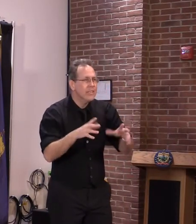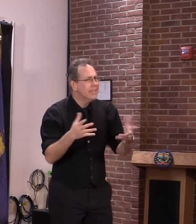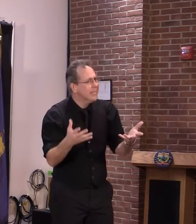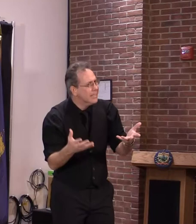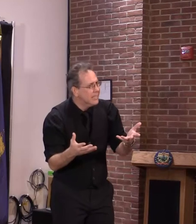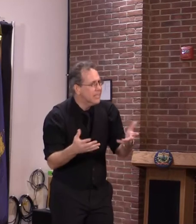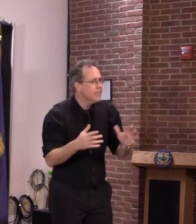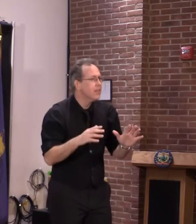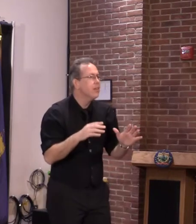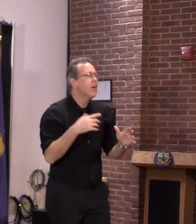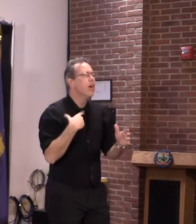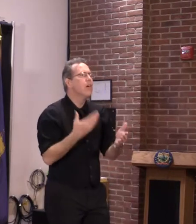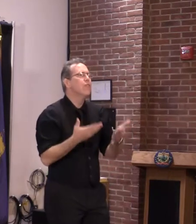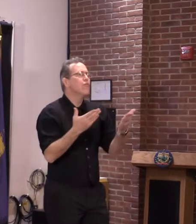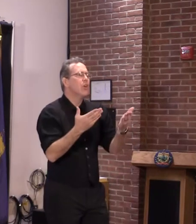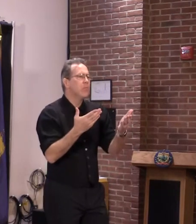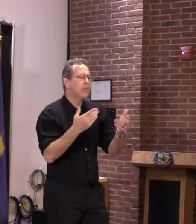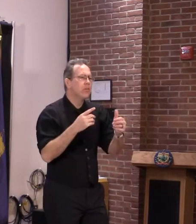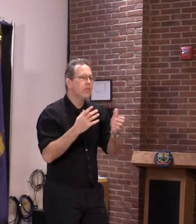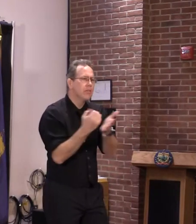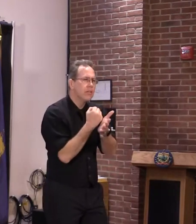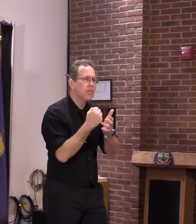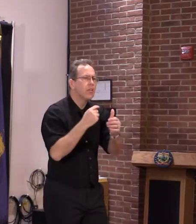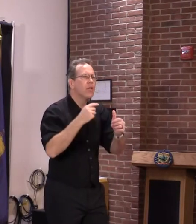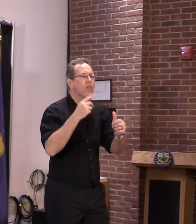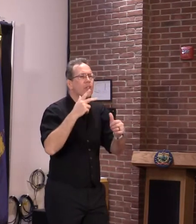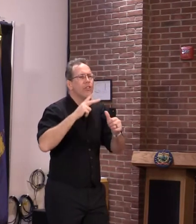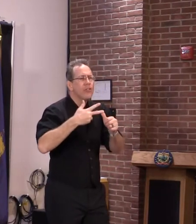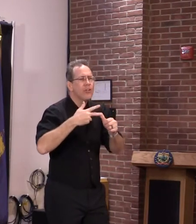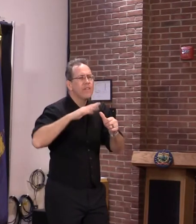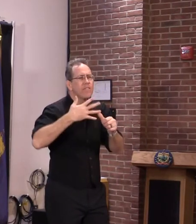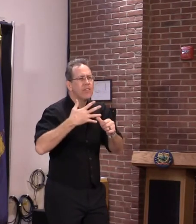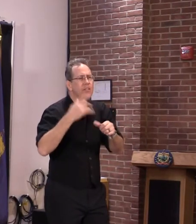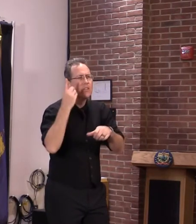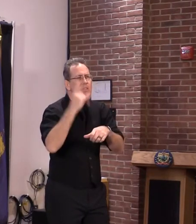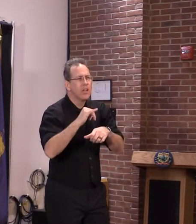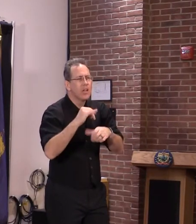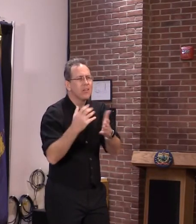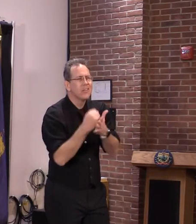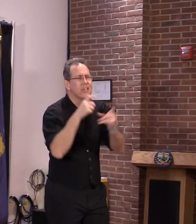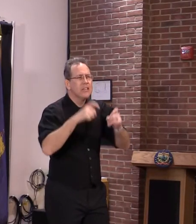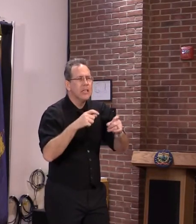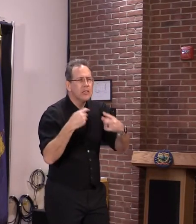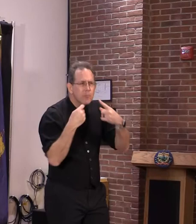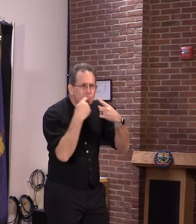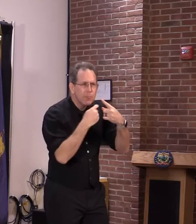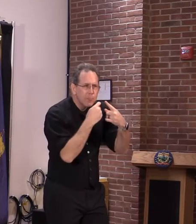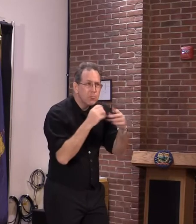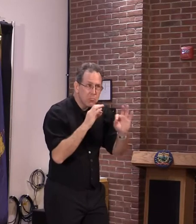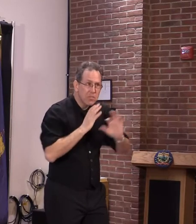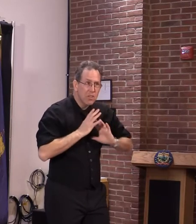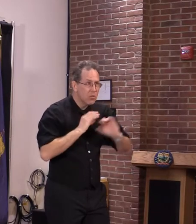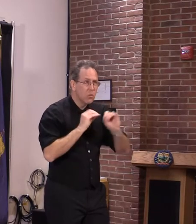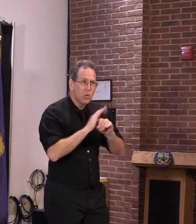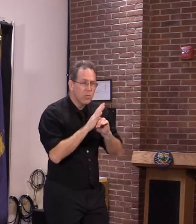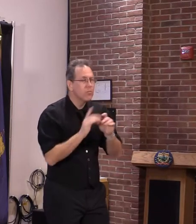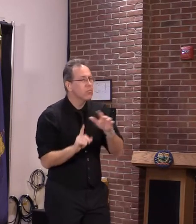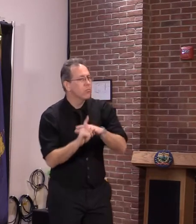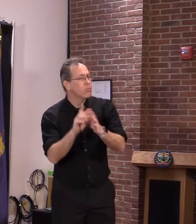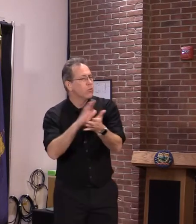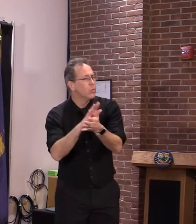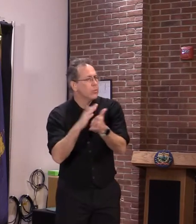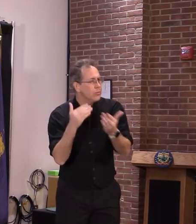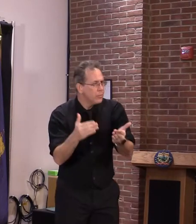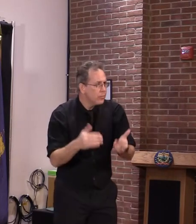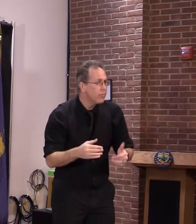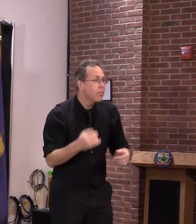test. If you're an unvaccinated student, we are counting on you to be testing on a daily basis if you've